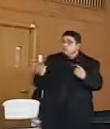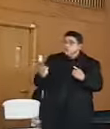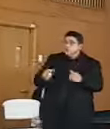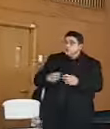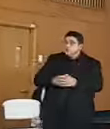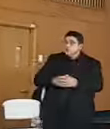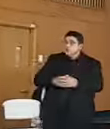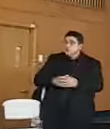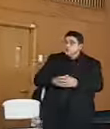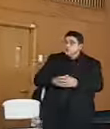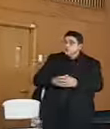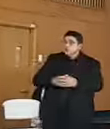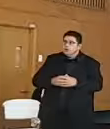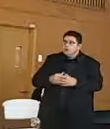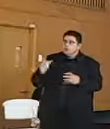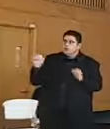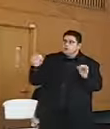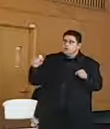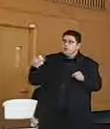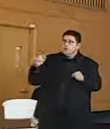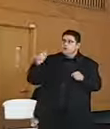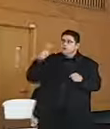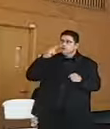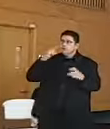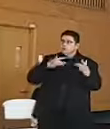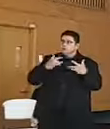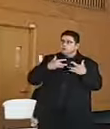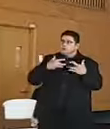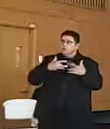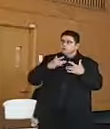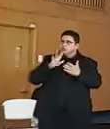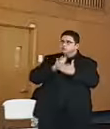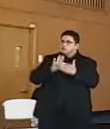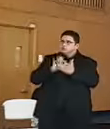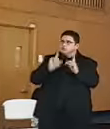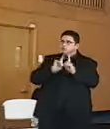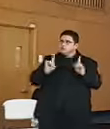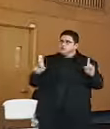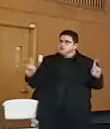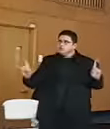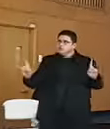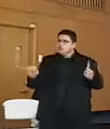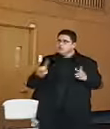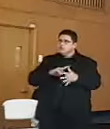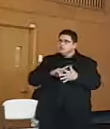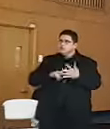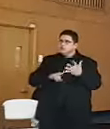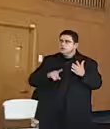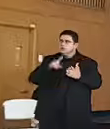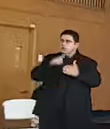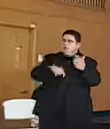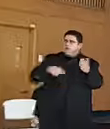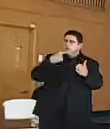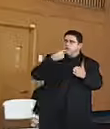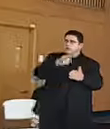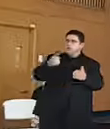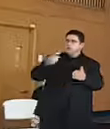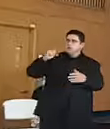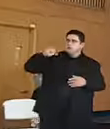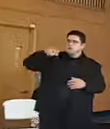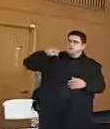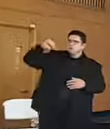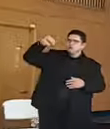Yeah, I can see the county's concerned about the school, the social distancing, private business, all that. What do you say to protesters who are out